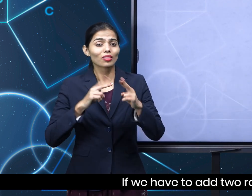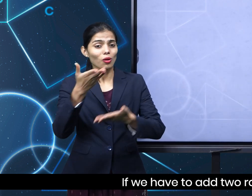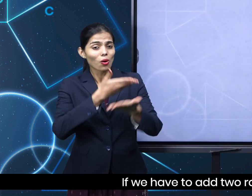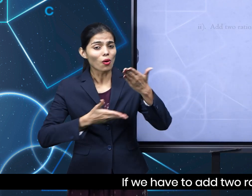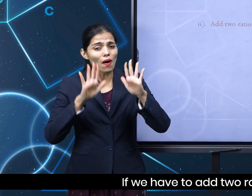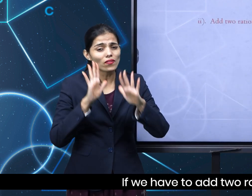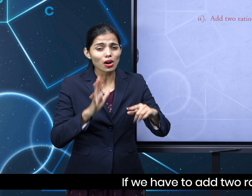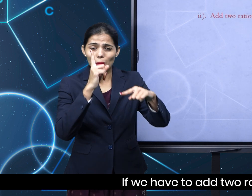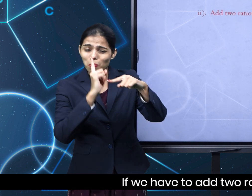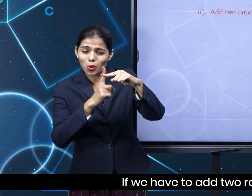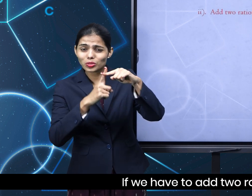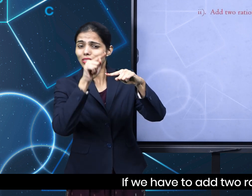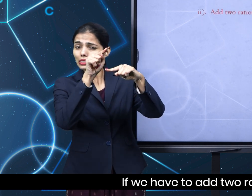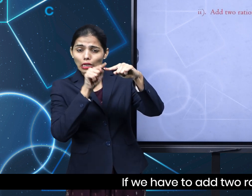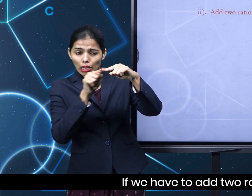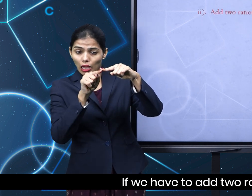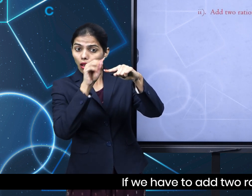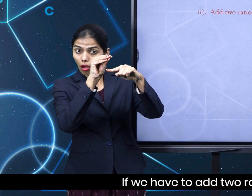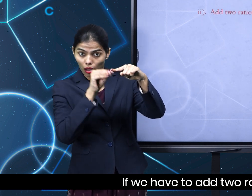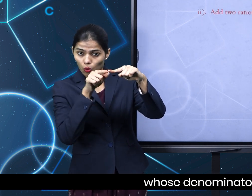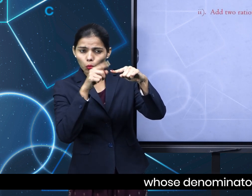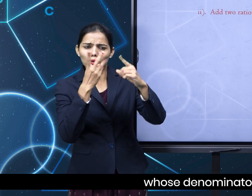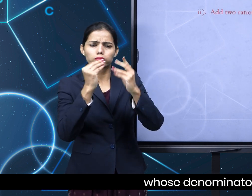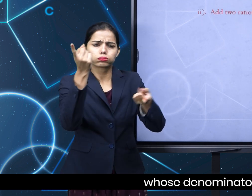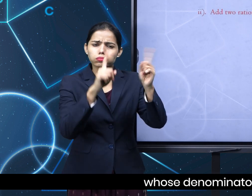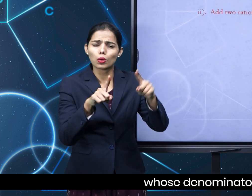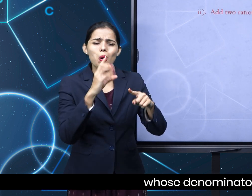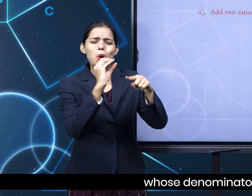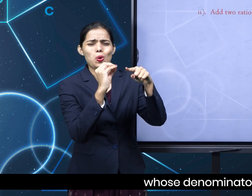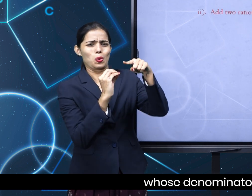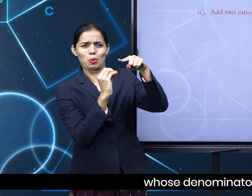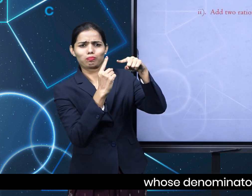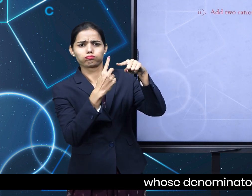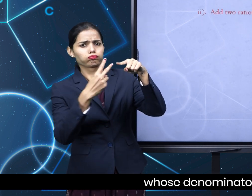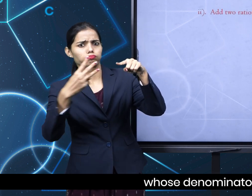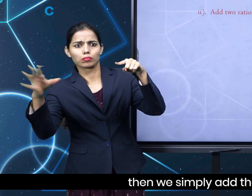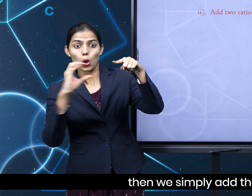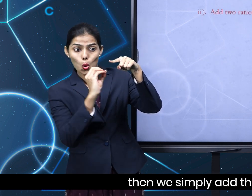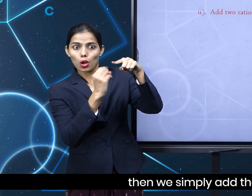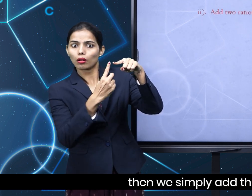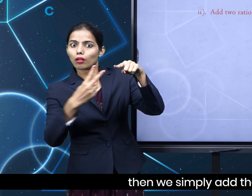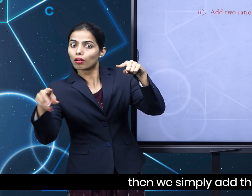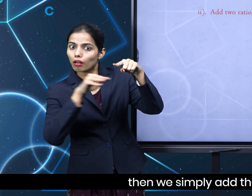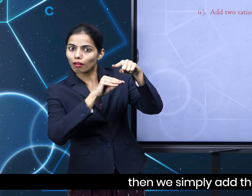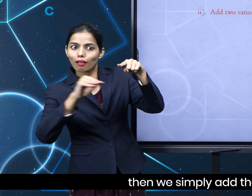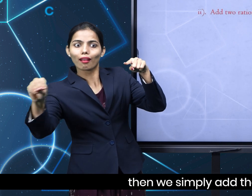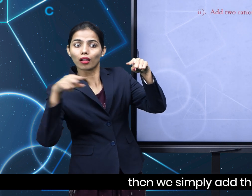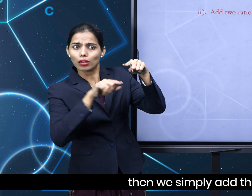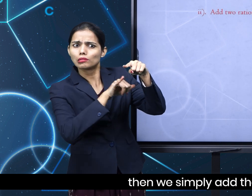If we have to add two rational numbers whose denominators are same, then we simply add their